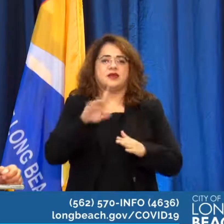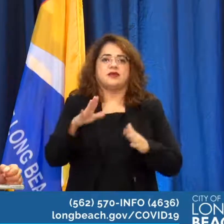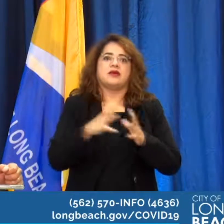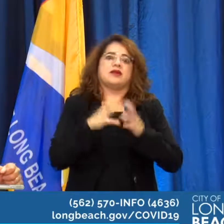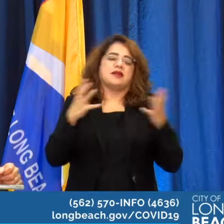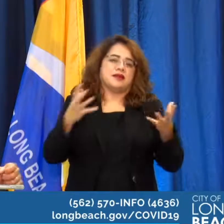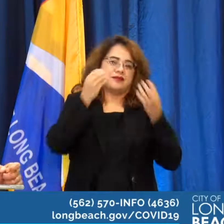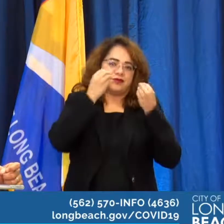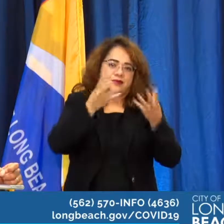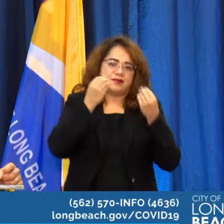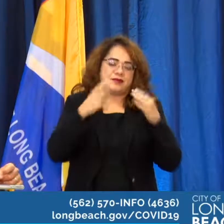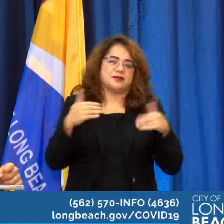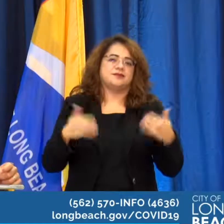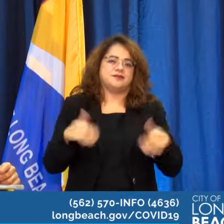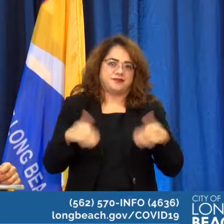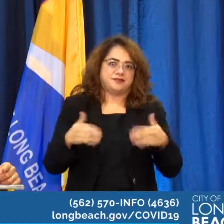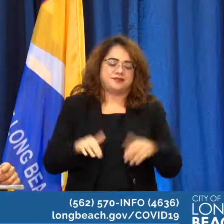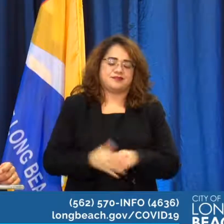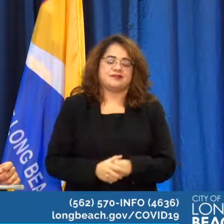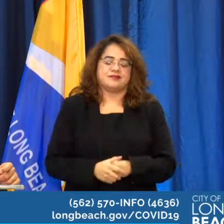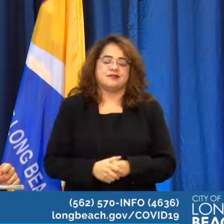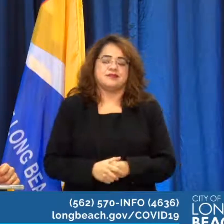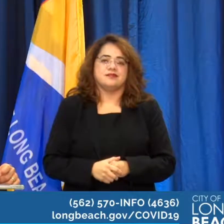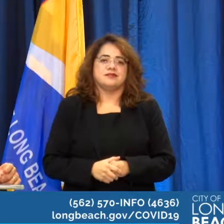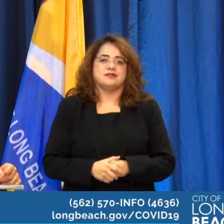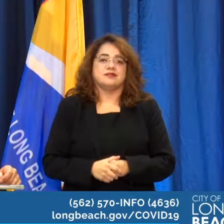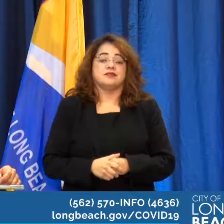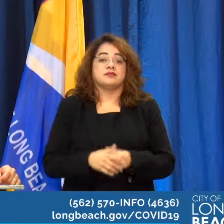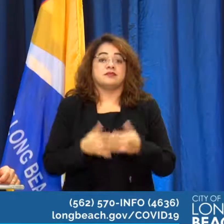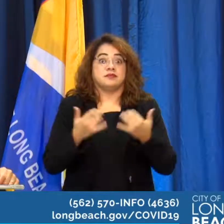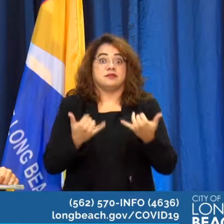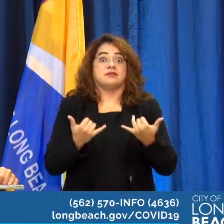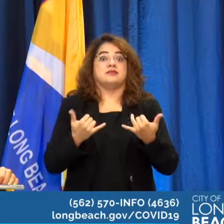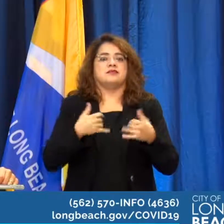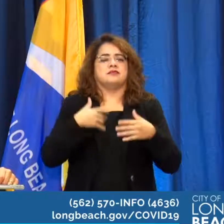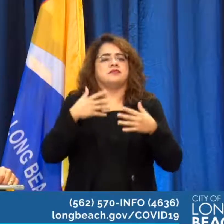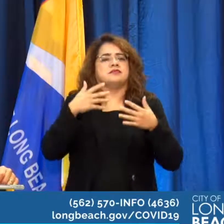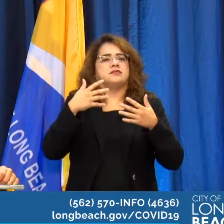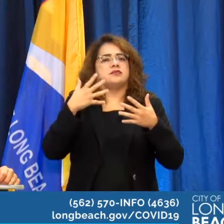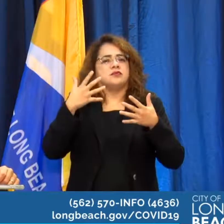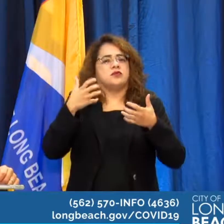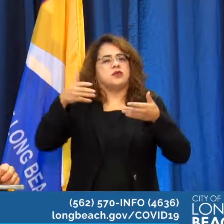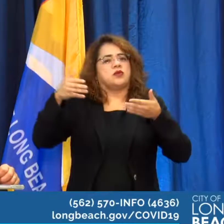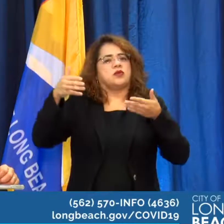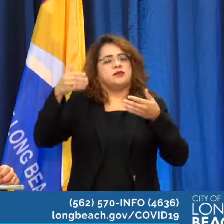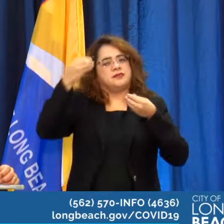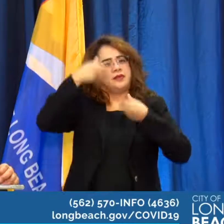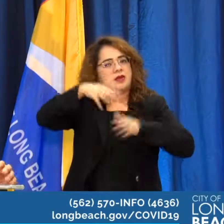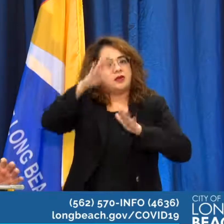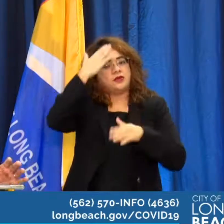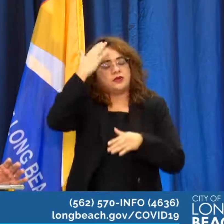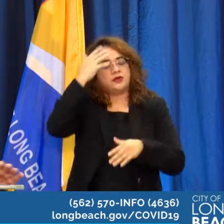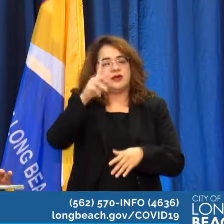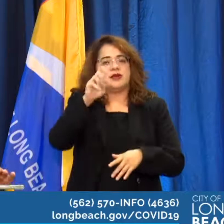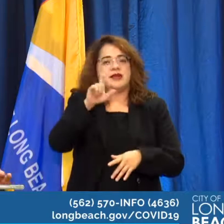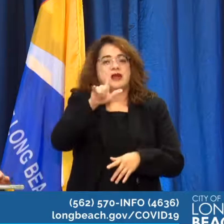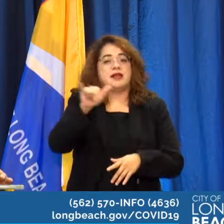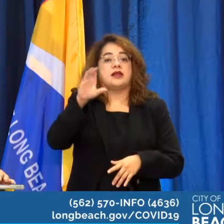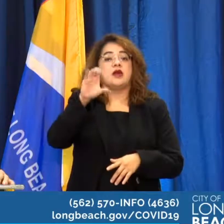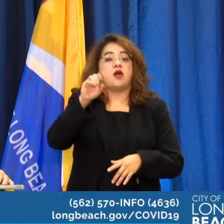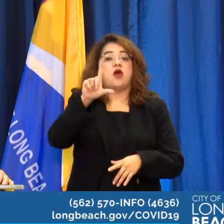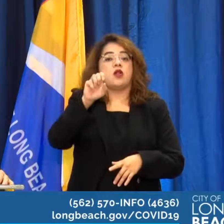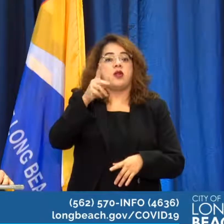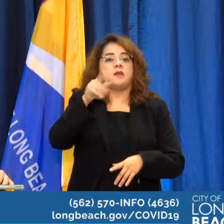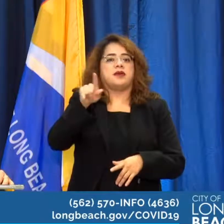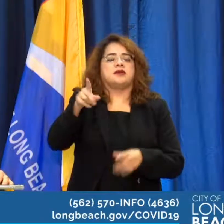information to share. I want to just start by mentioning that Kelly Colopy, who is our Director, of course, of Public Health in